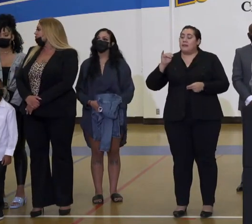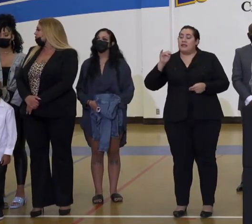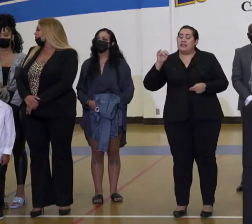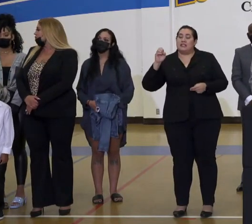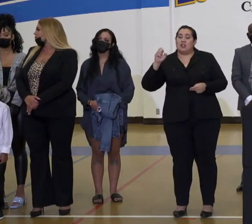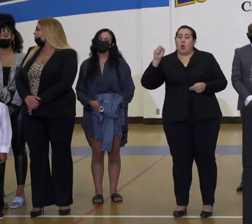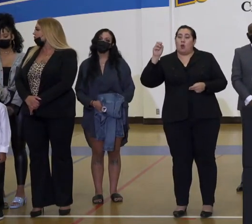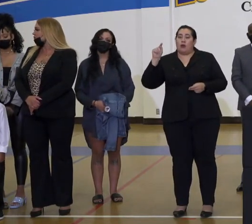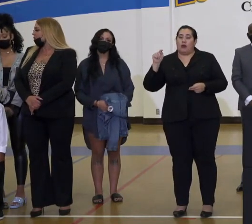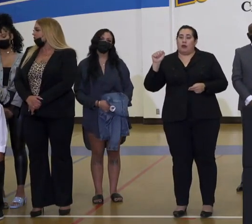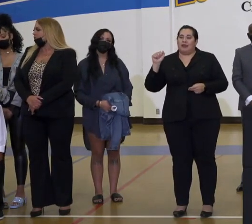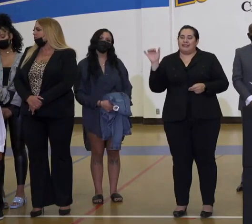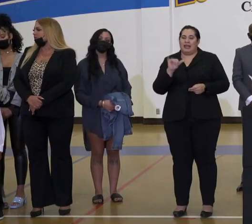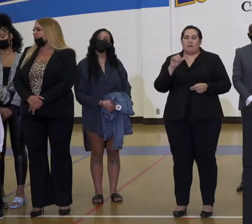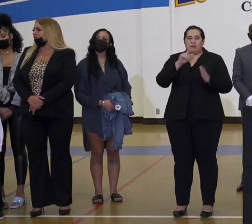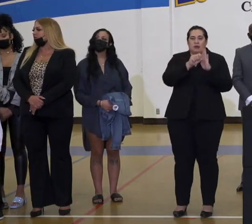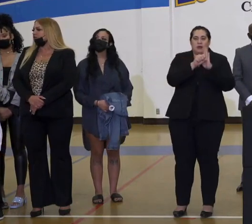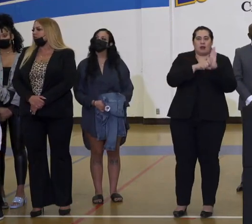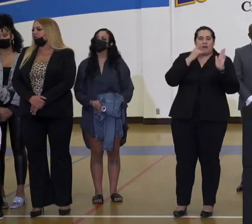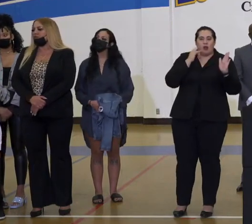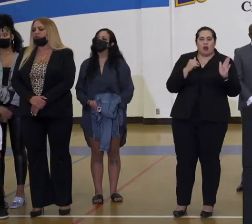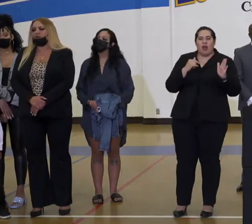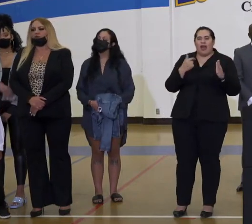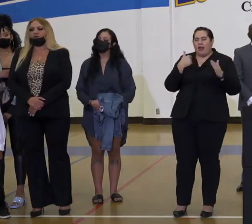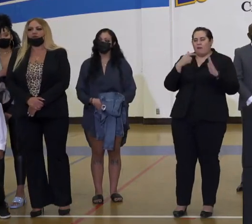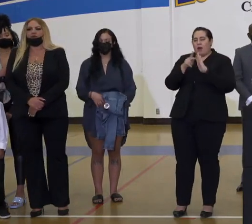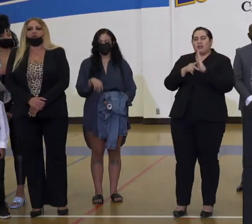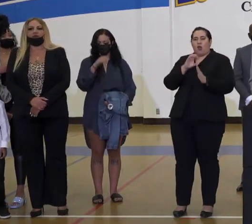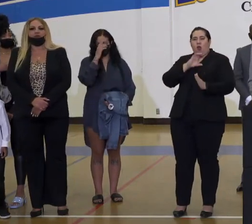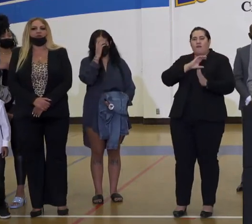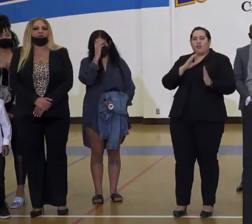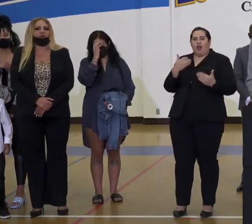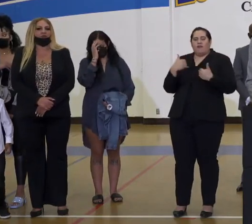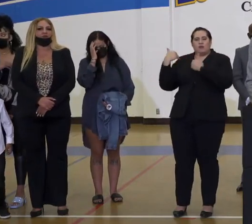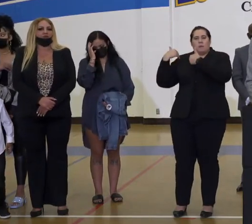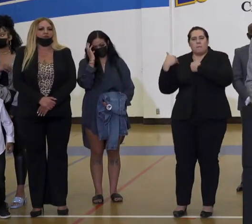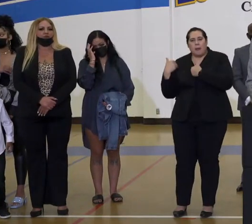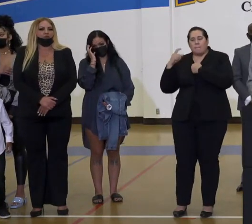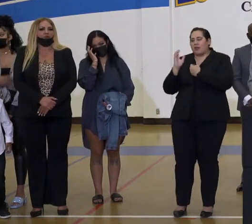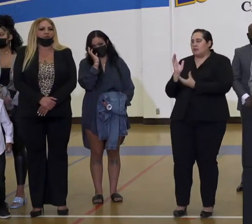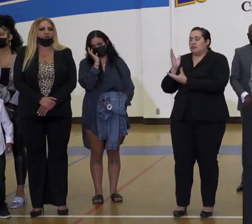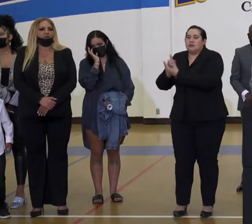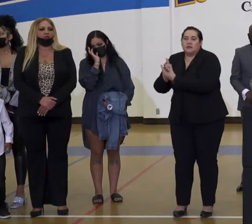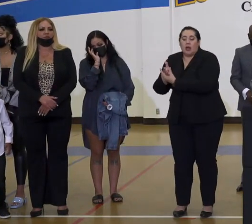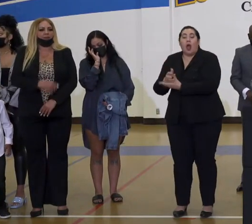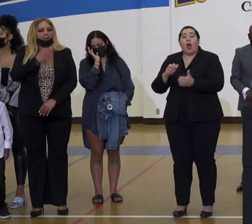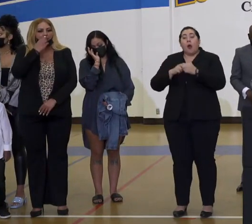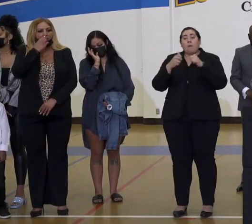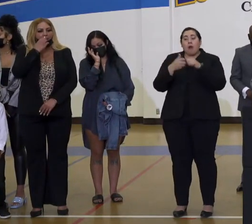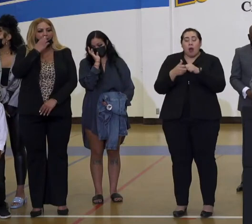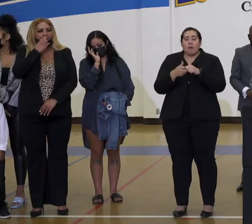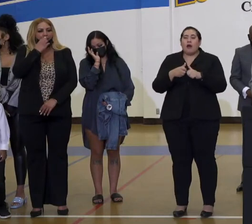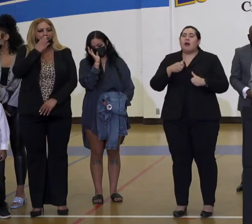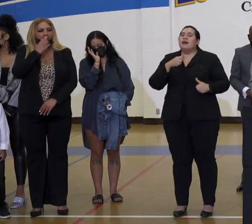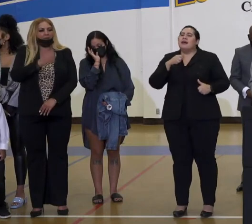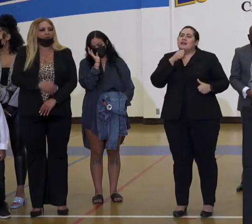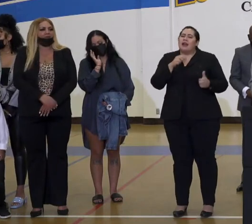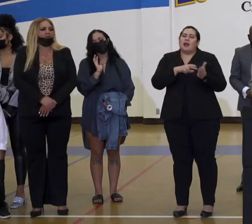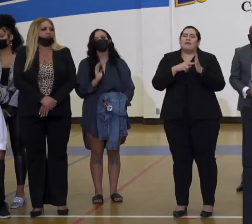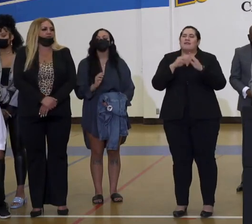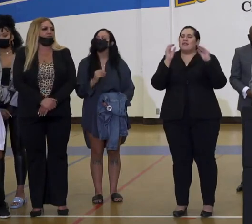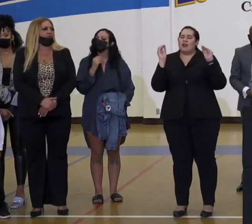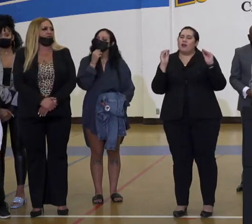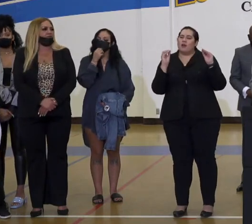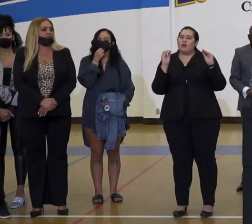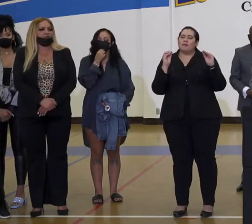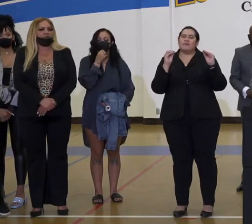an officer has a duty to intervene. However, the problem is not that nothing in our current